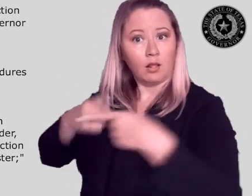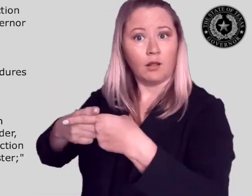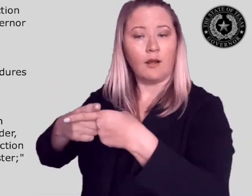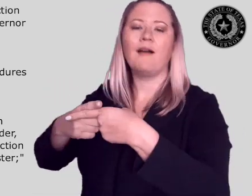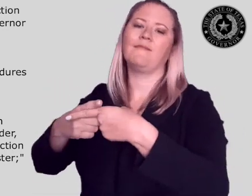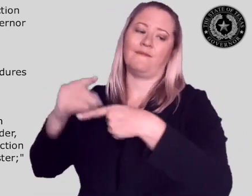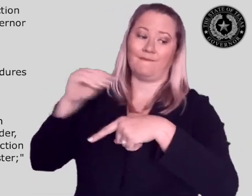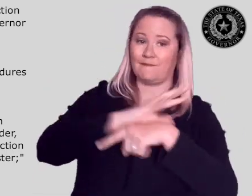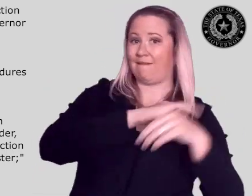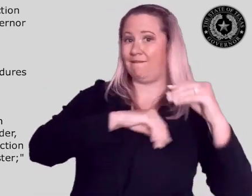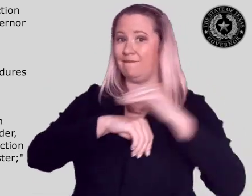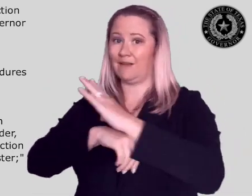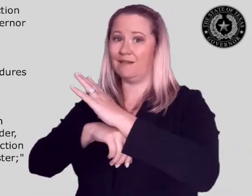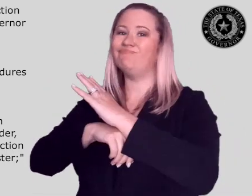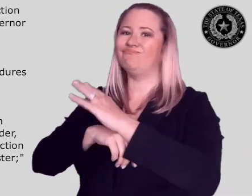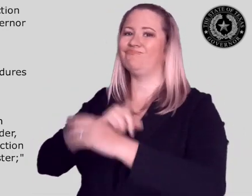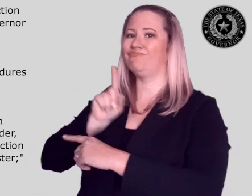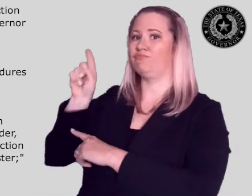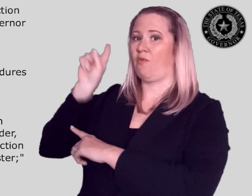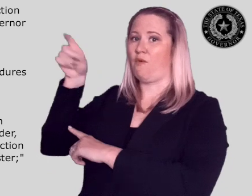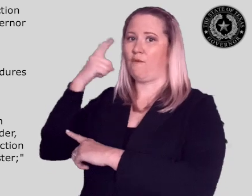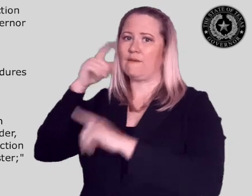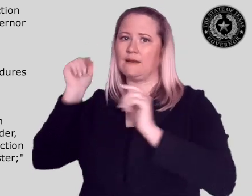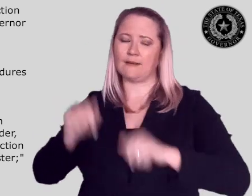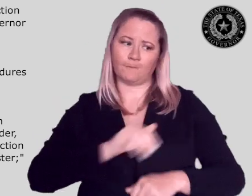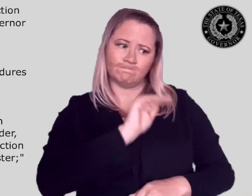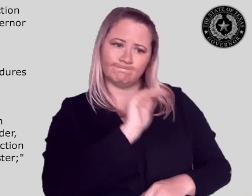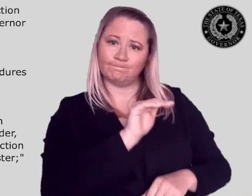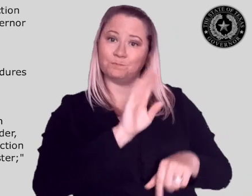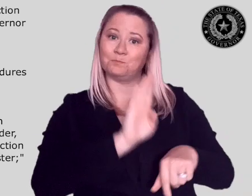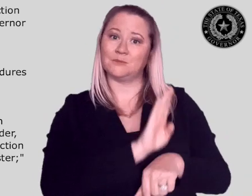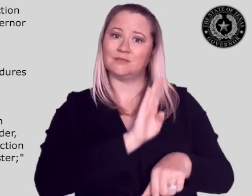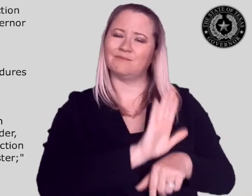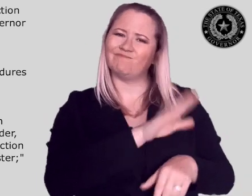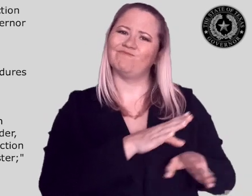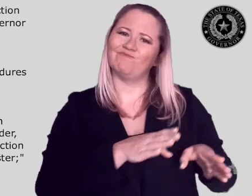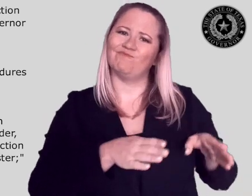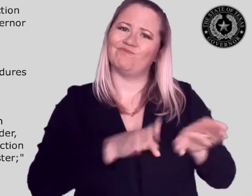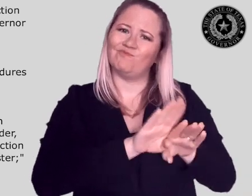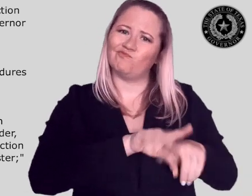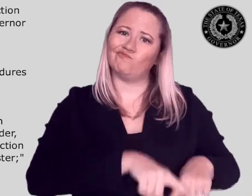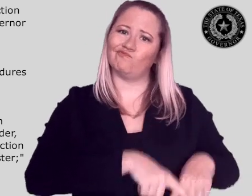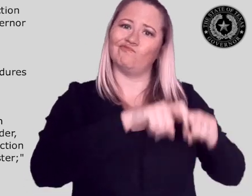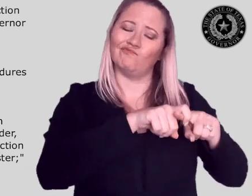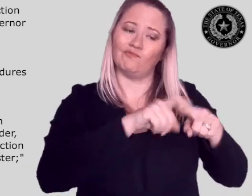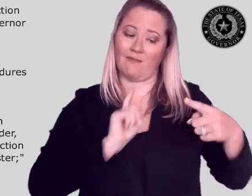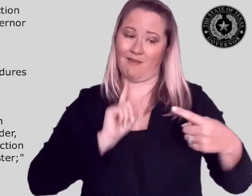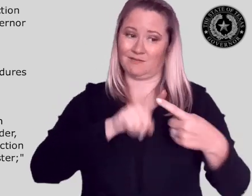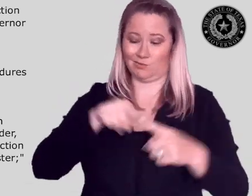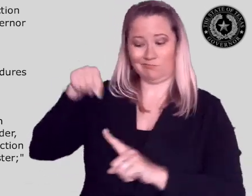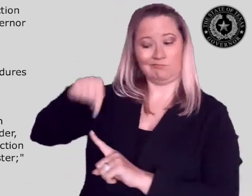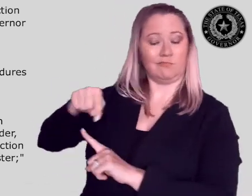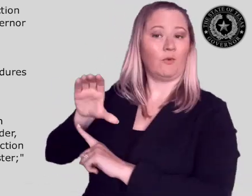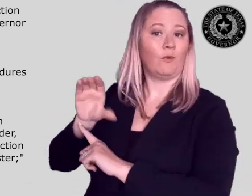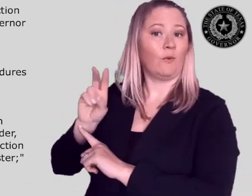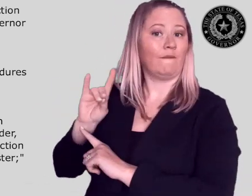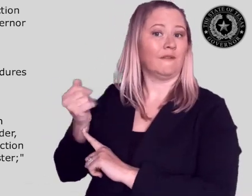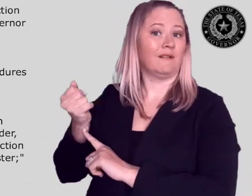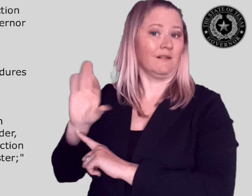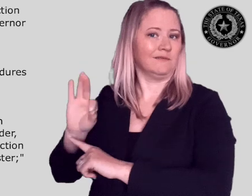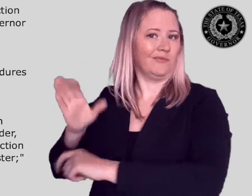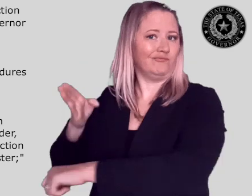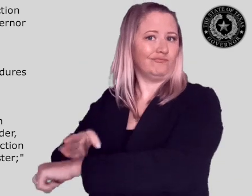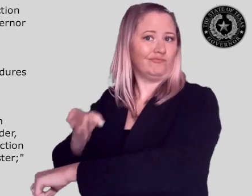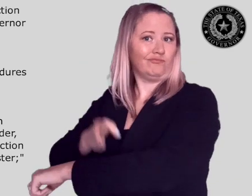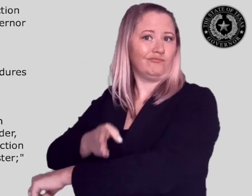state business if strict compliance with the provisions would in any way prevent, hinder, or delay necessary action